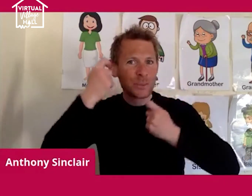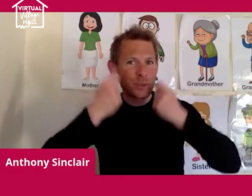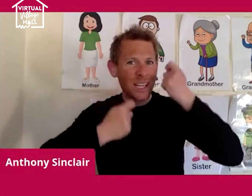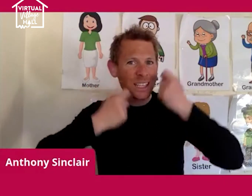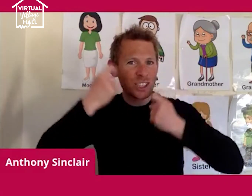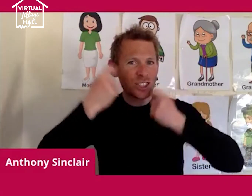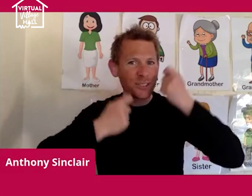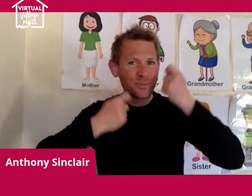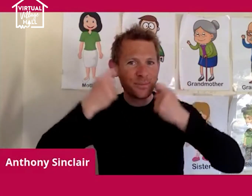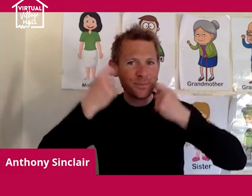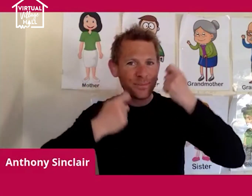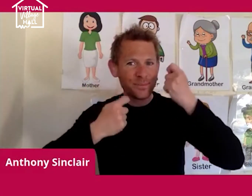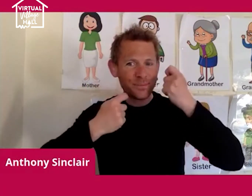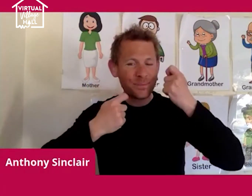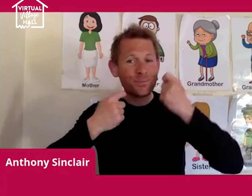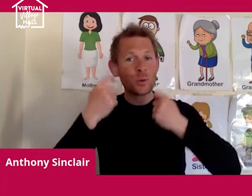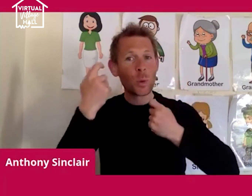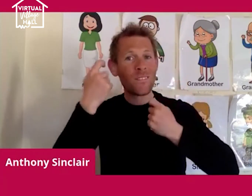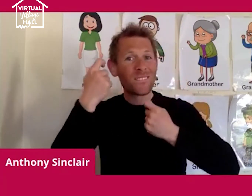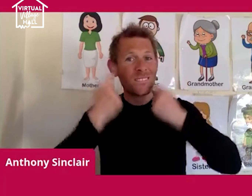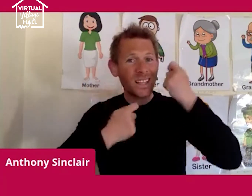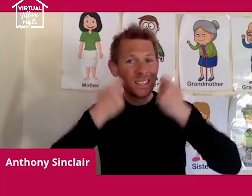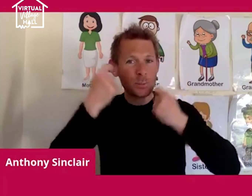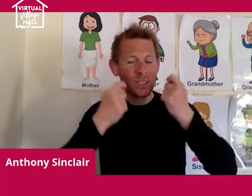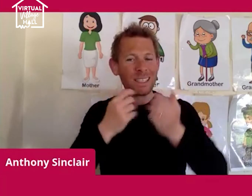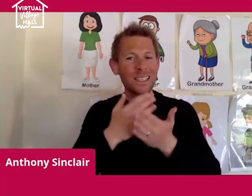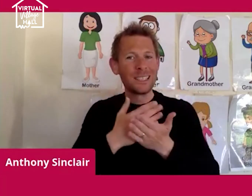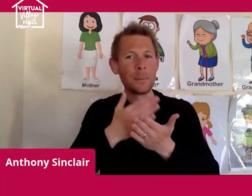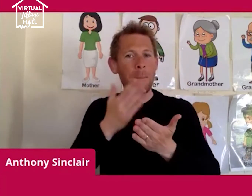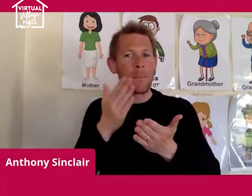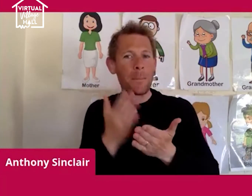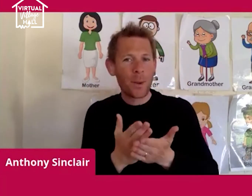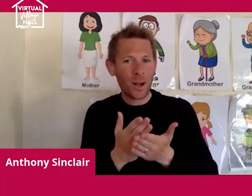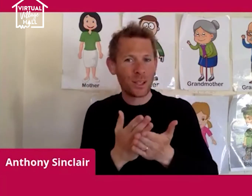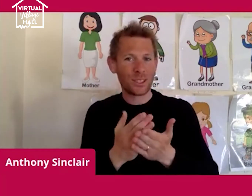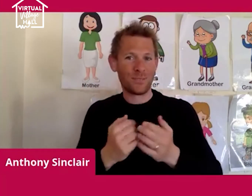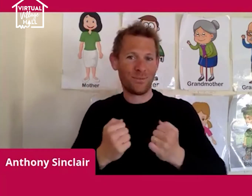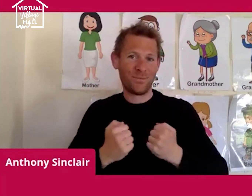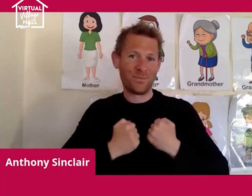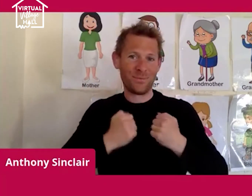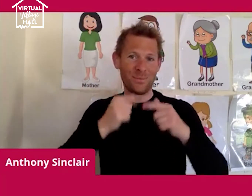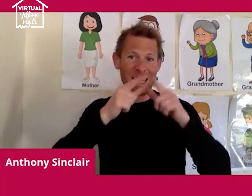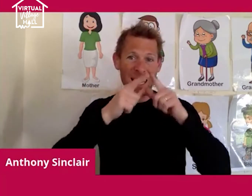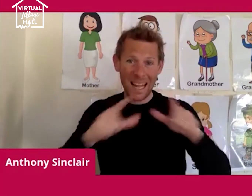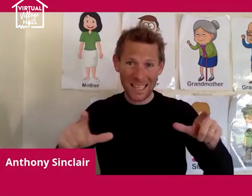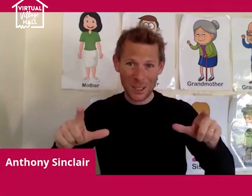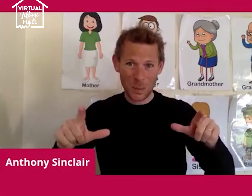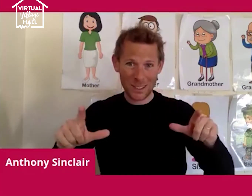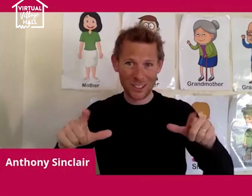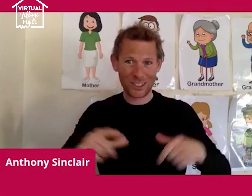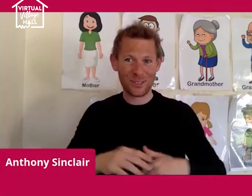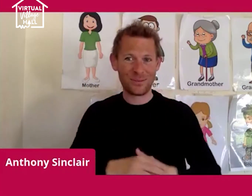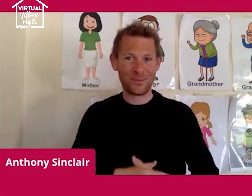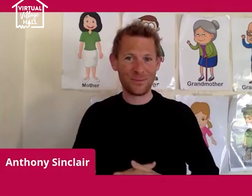But then add in the facial expressions as well. So facial expressions are part of our language.